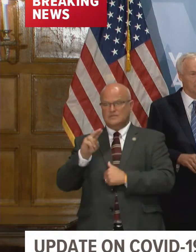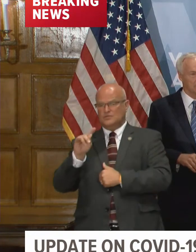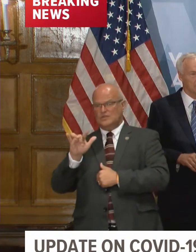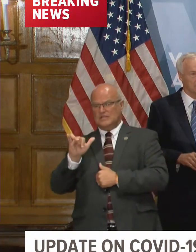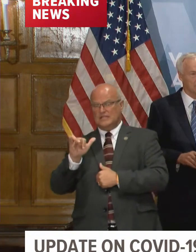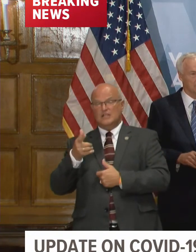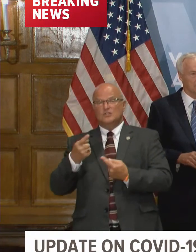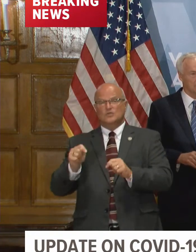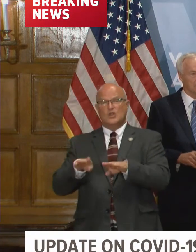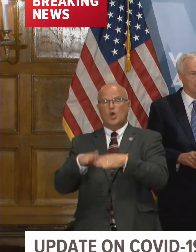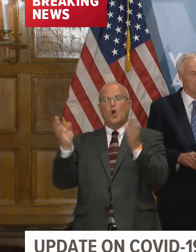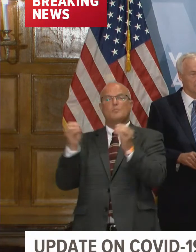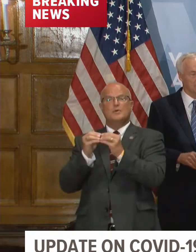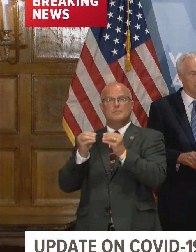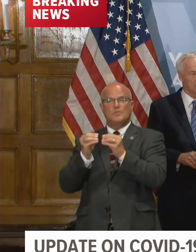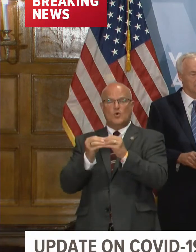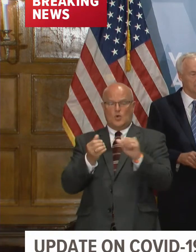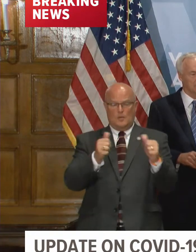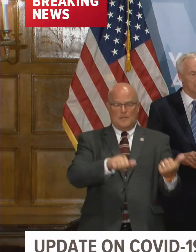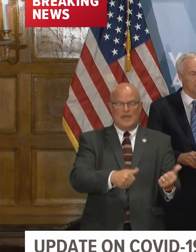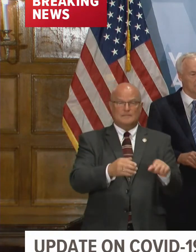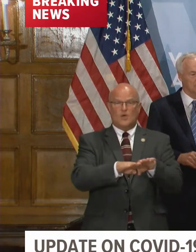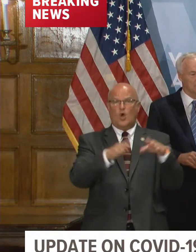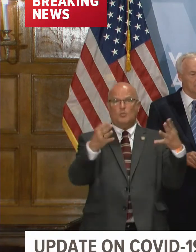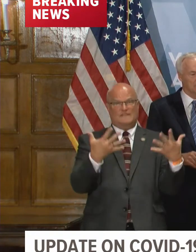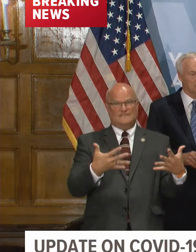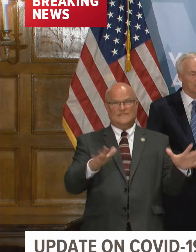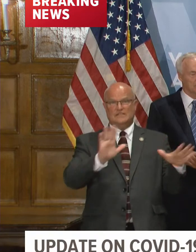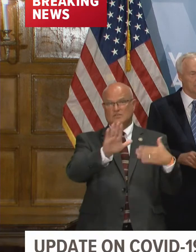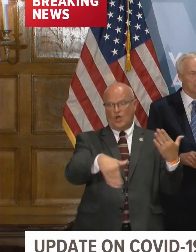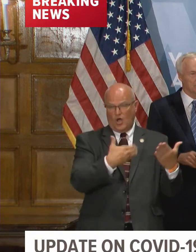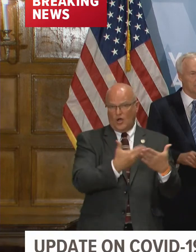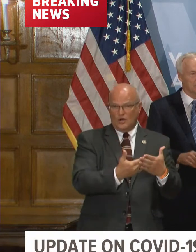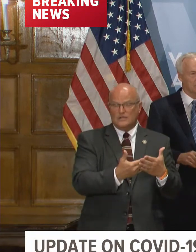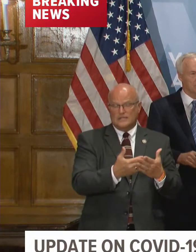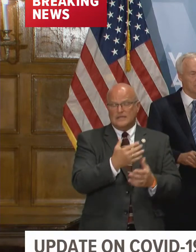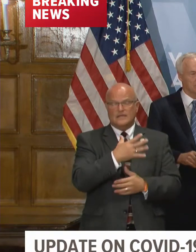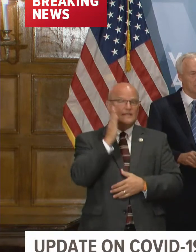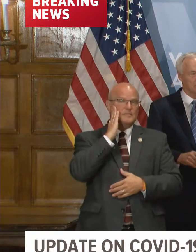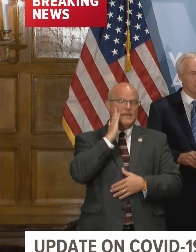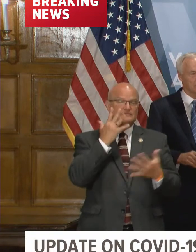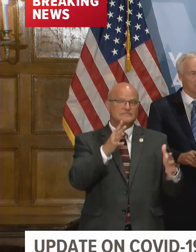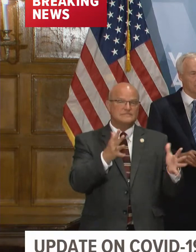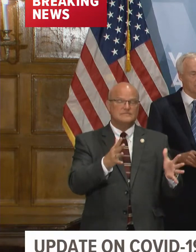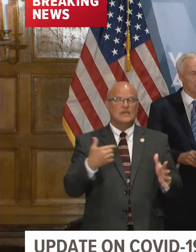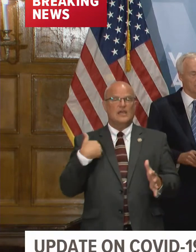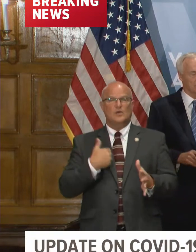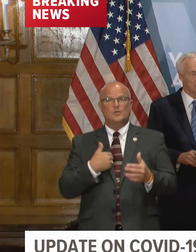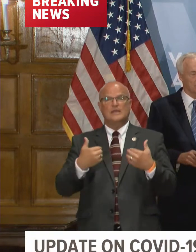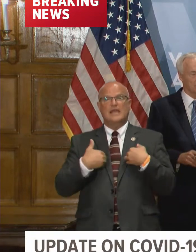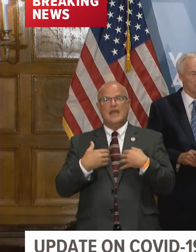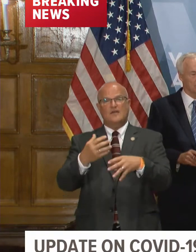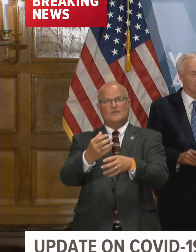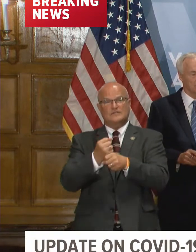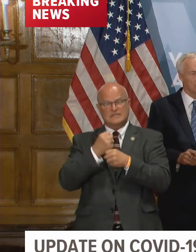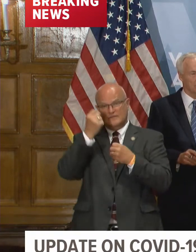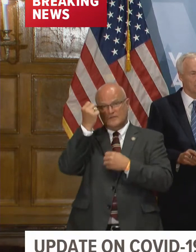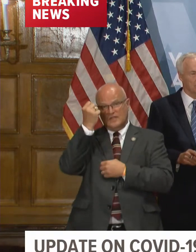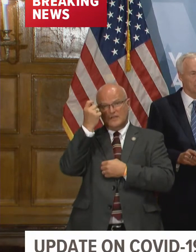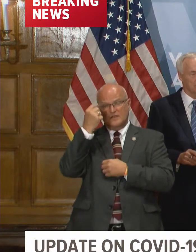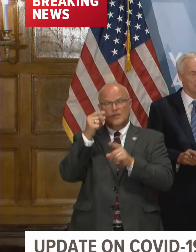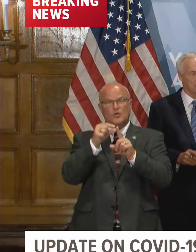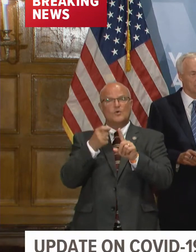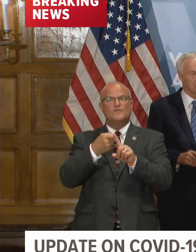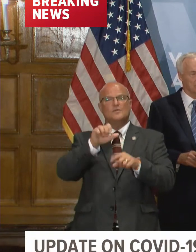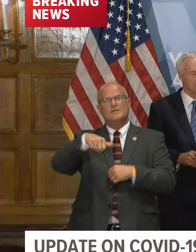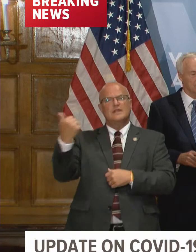open their beds. Baptist has opened all of theirs, and we have received word